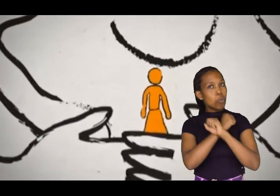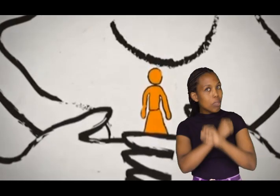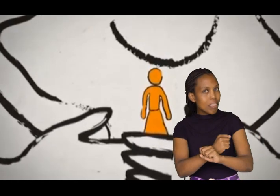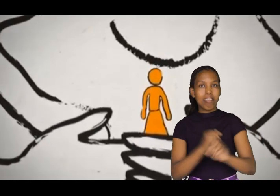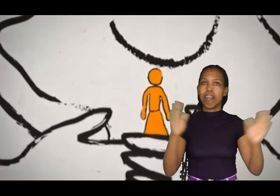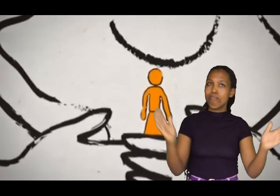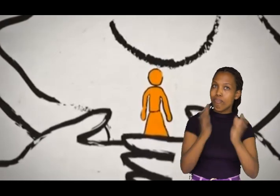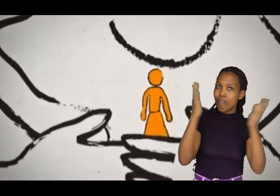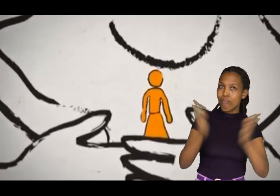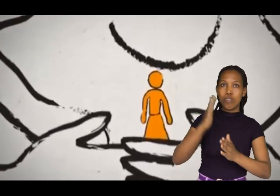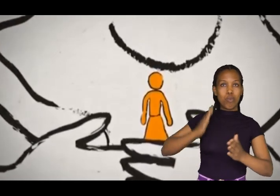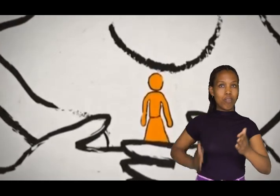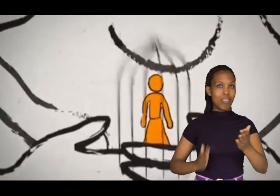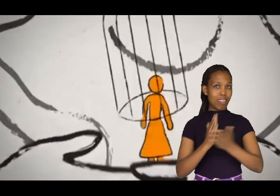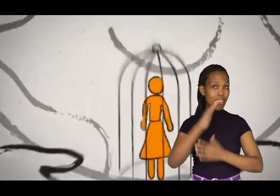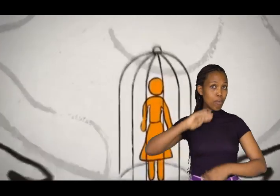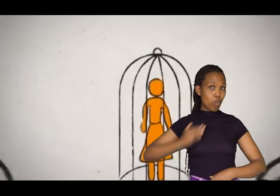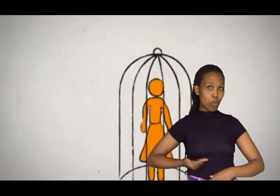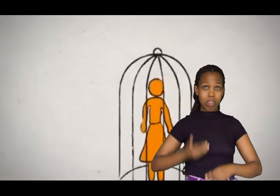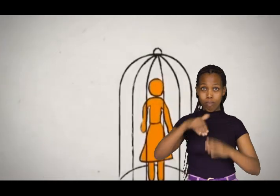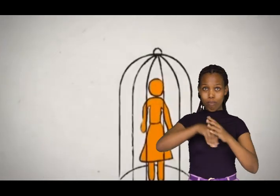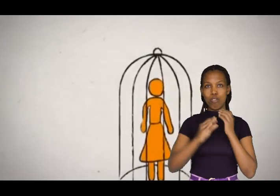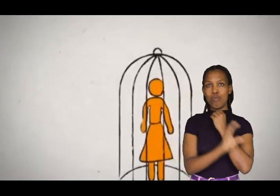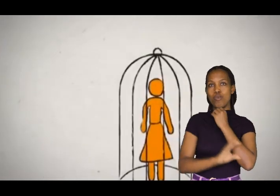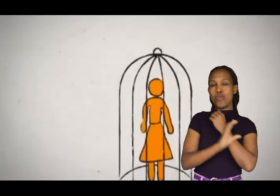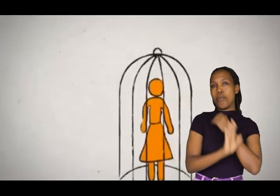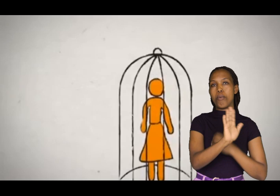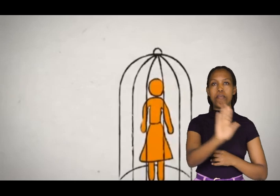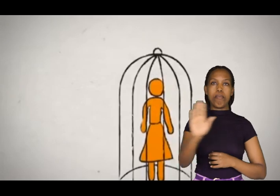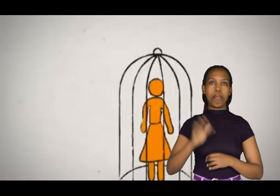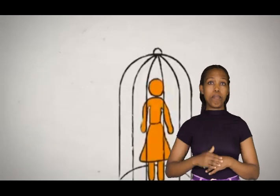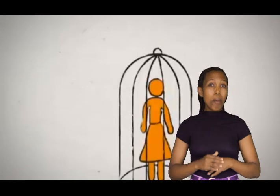Most countries around the world have signed the CEDAW Convention.